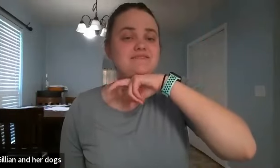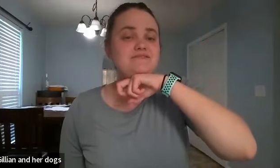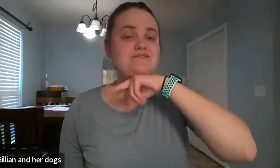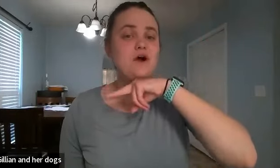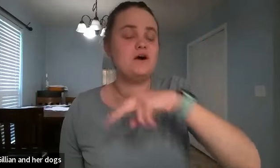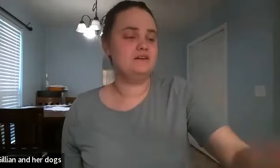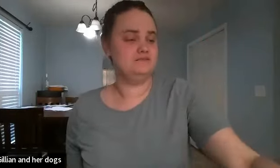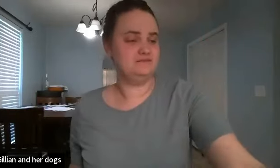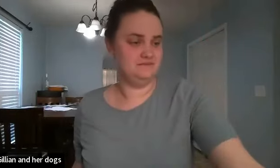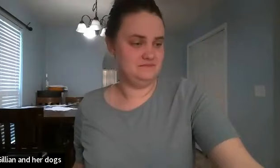Frog.